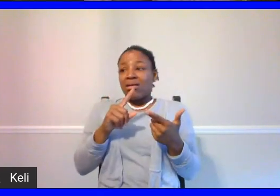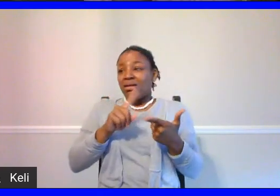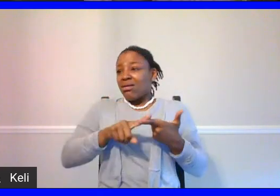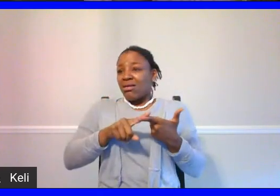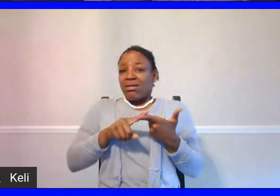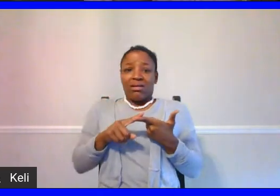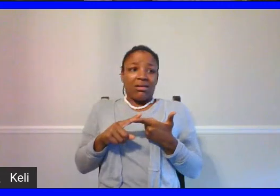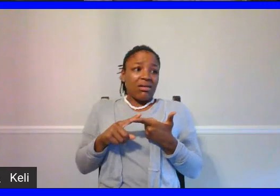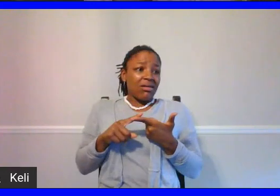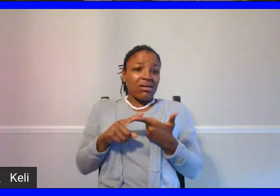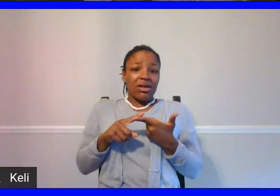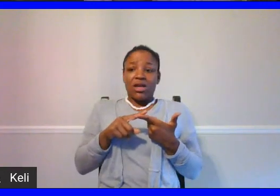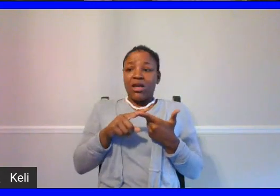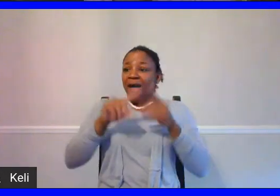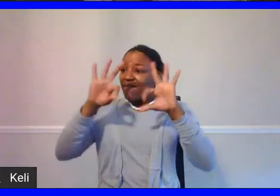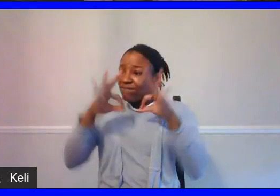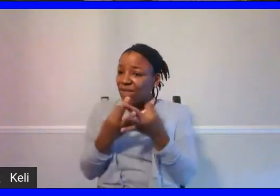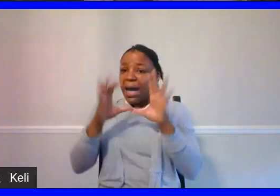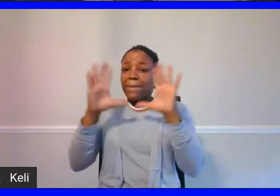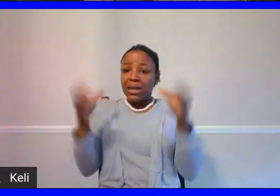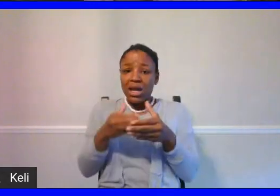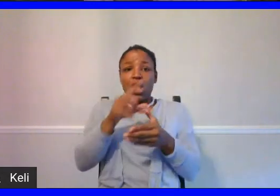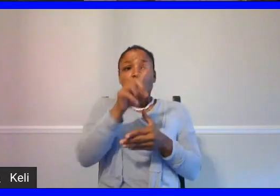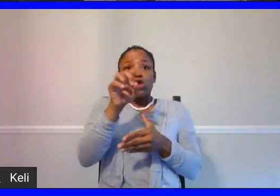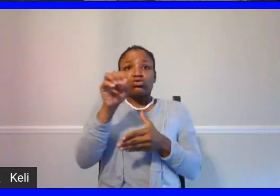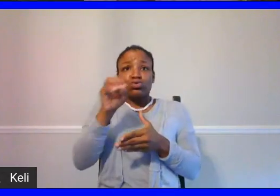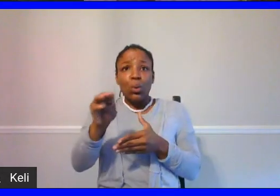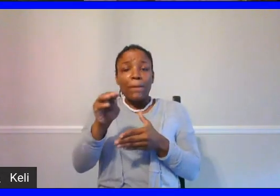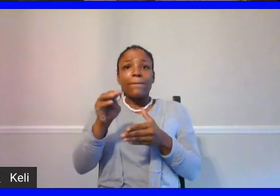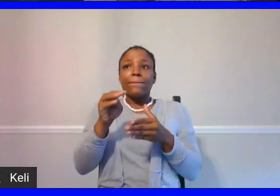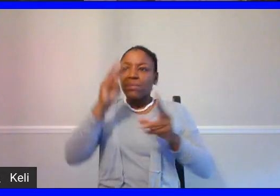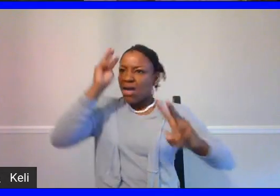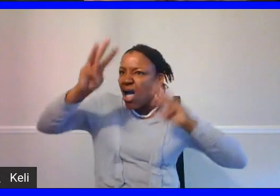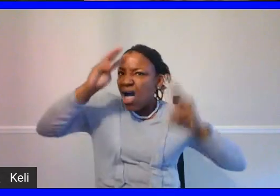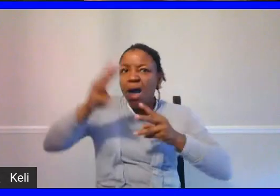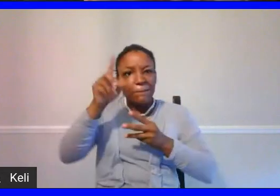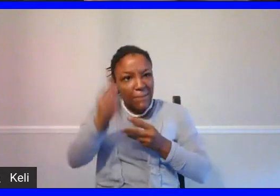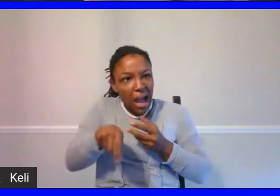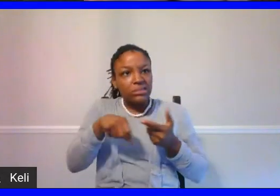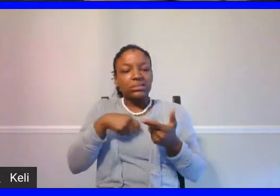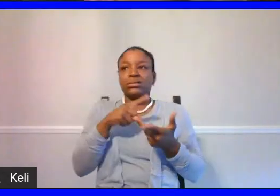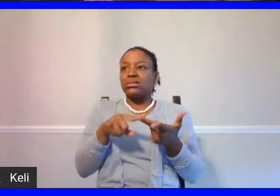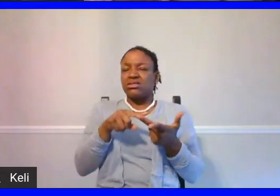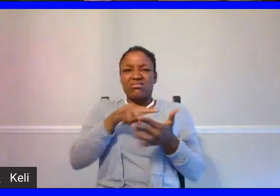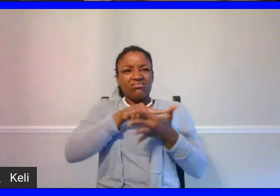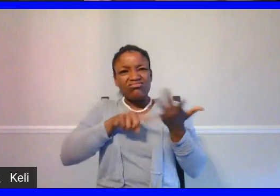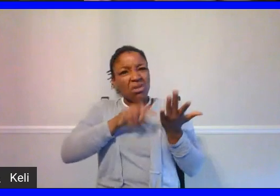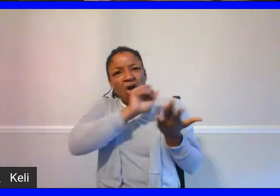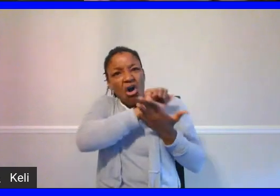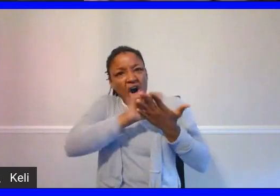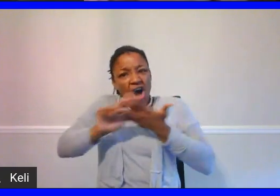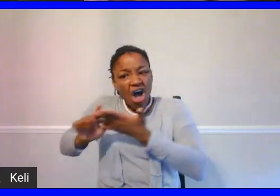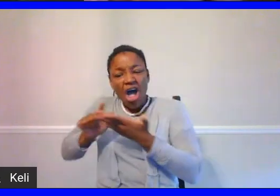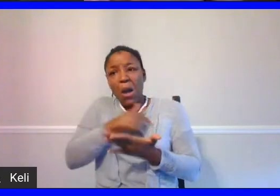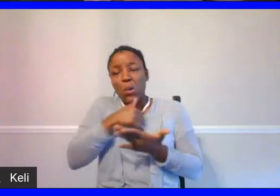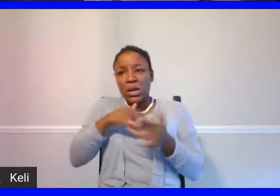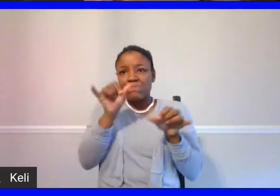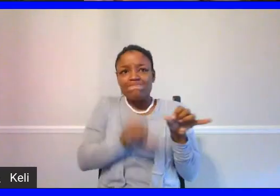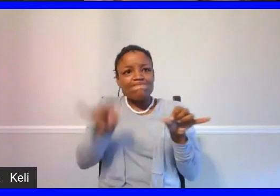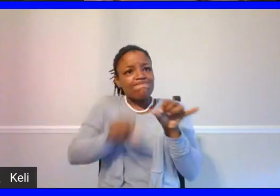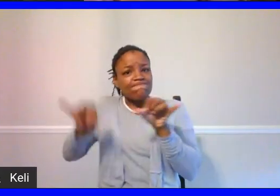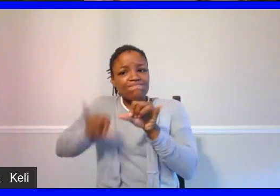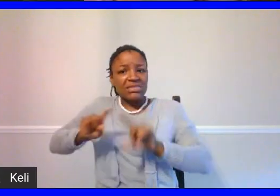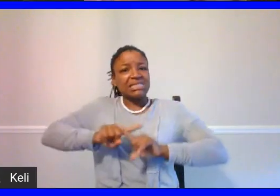Gathering a family Zoom requires some ingenuity. Mm. Like it all, we're forming new rituals as we speak.